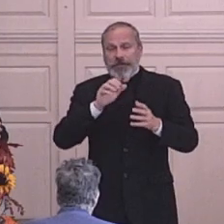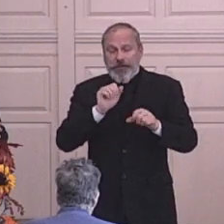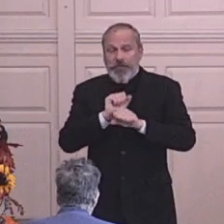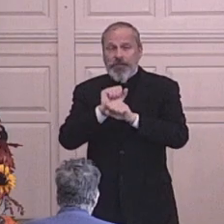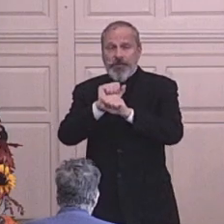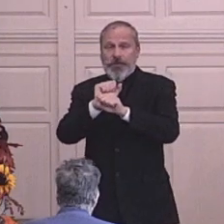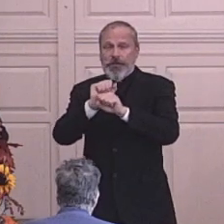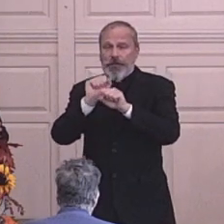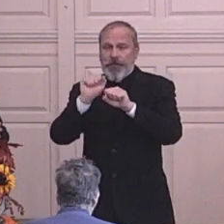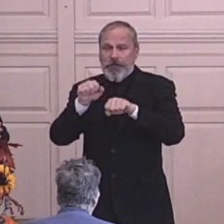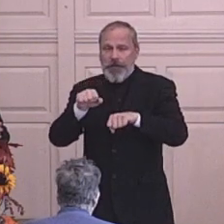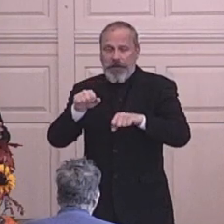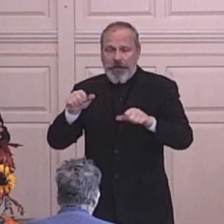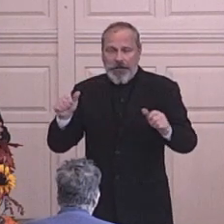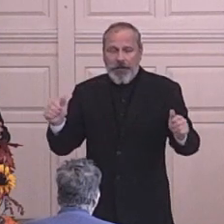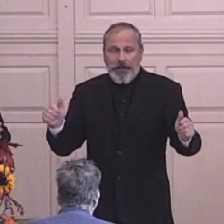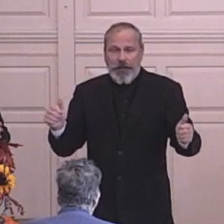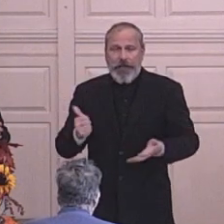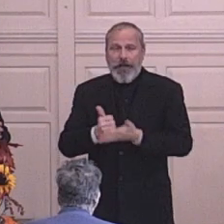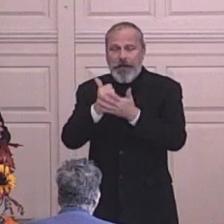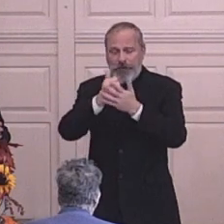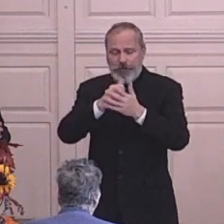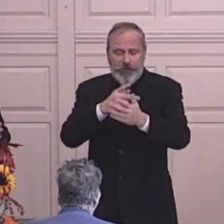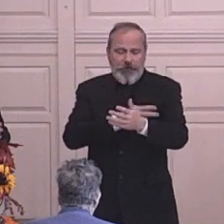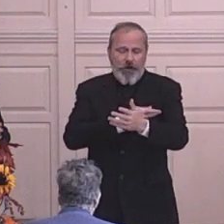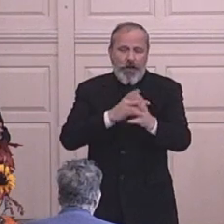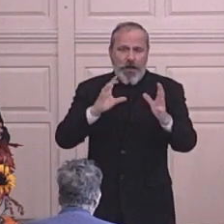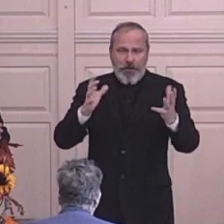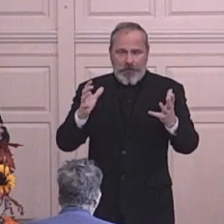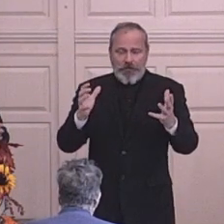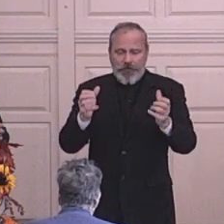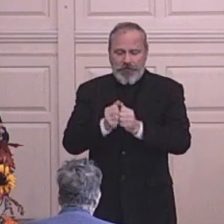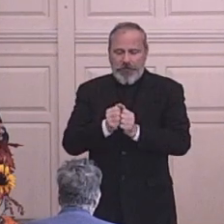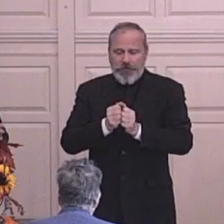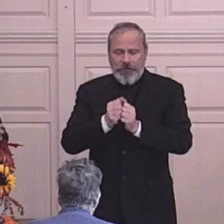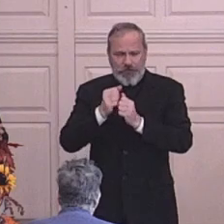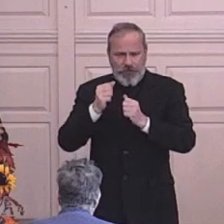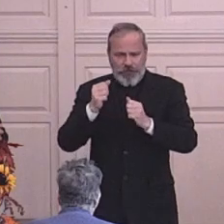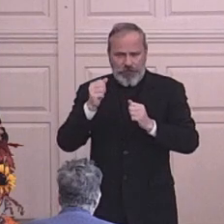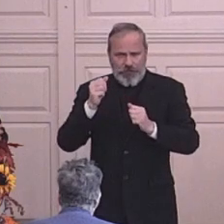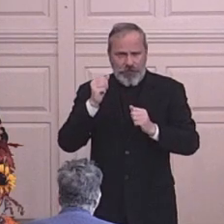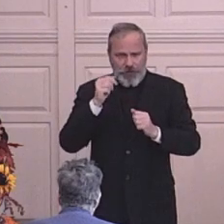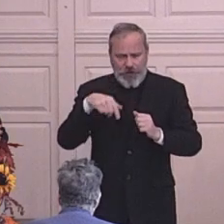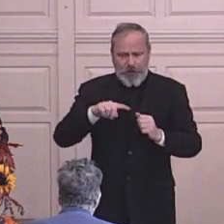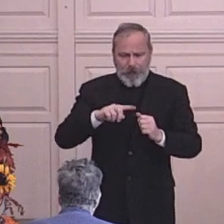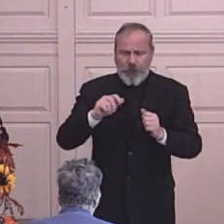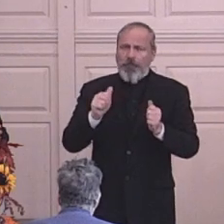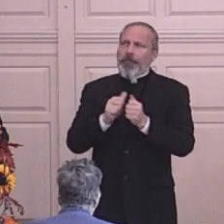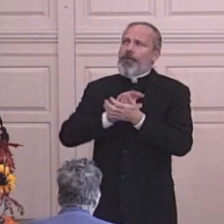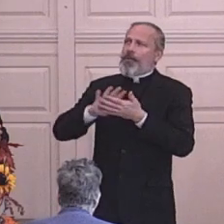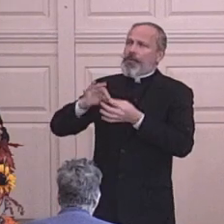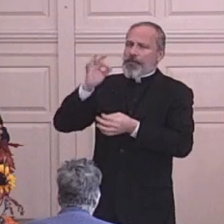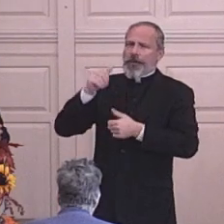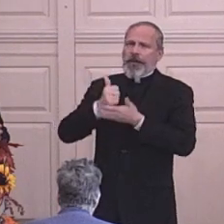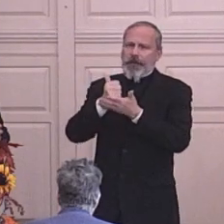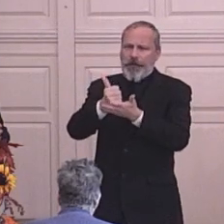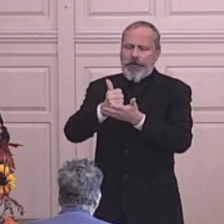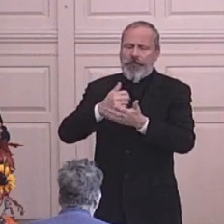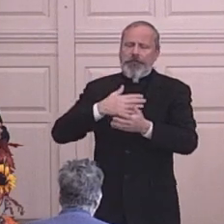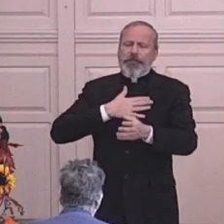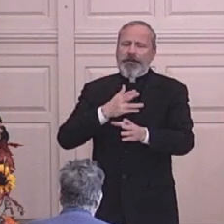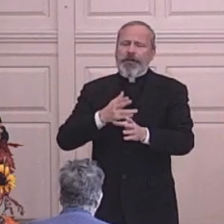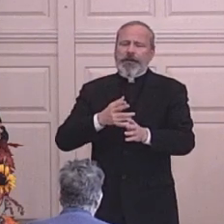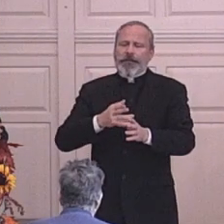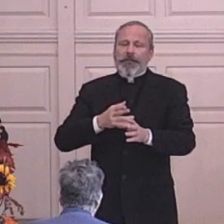to accompany the flock entrusted to him with the help of the Holy Spirit. We pray to the